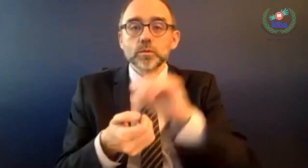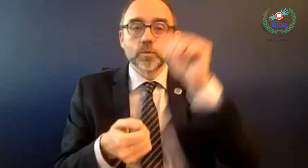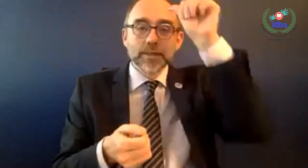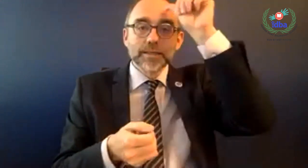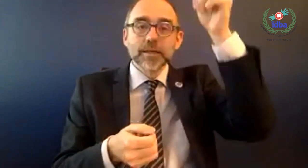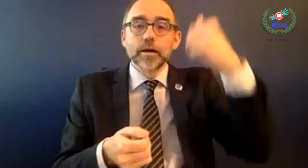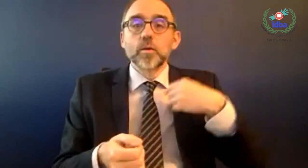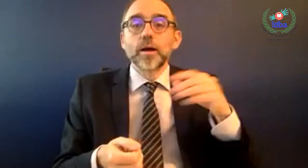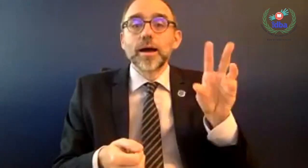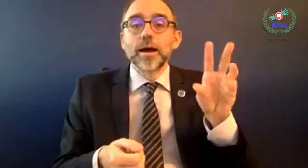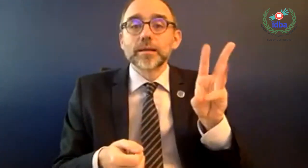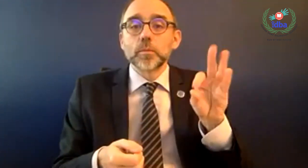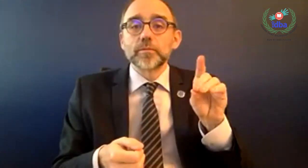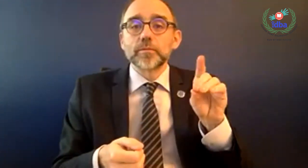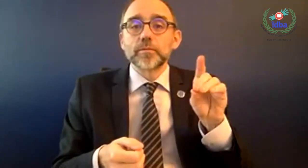I would like to